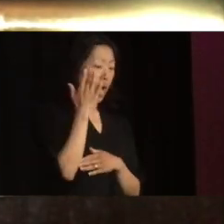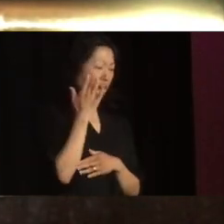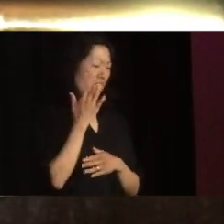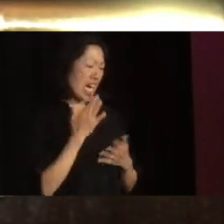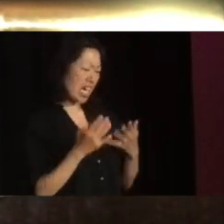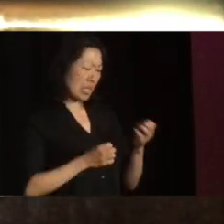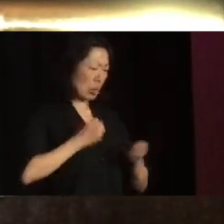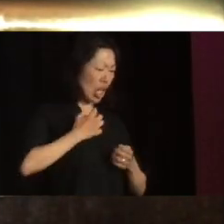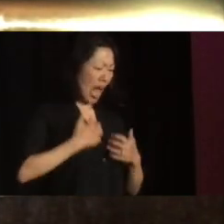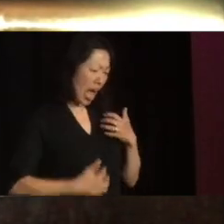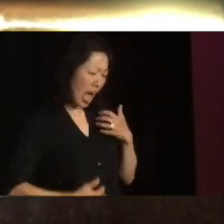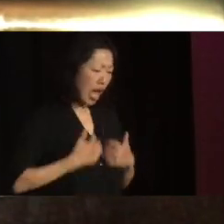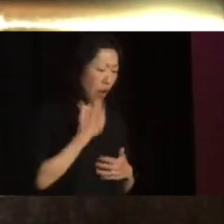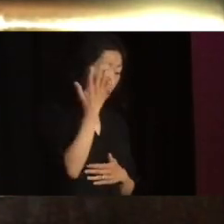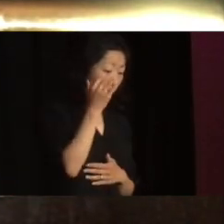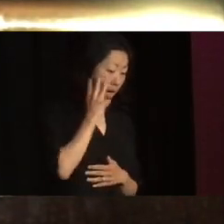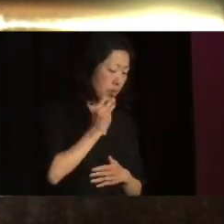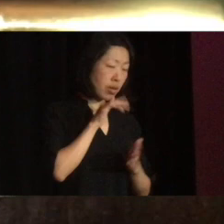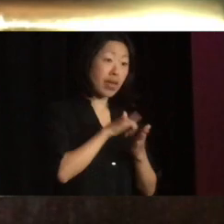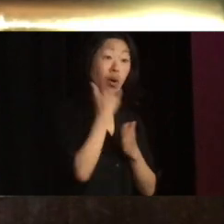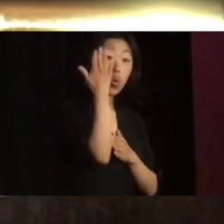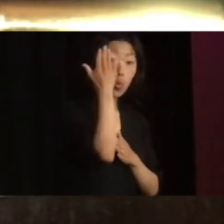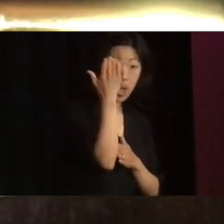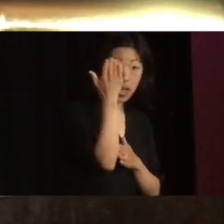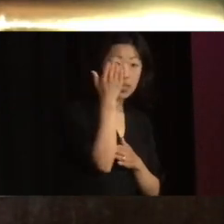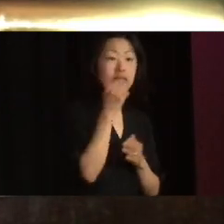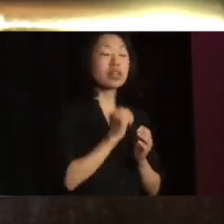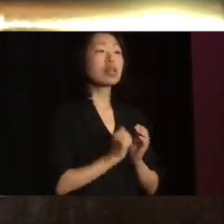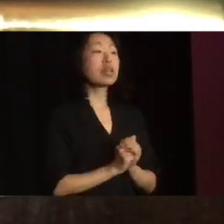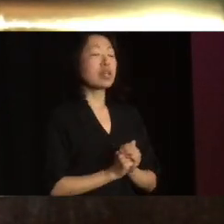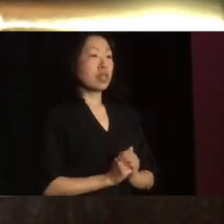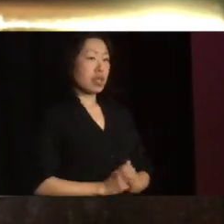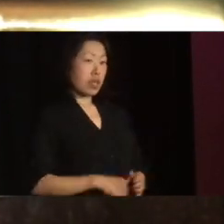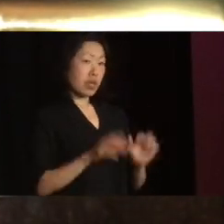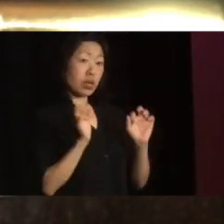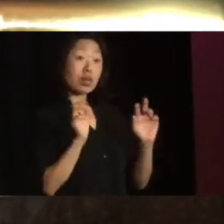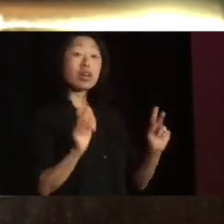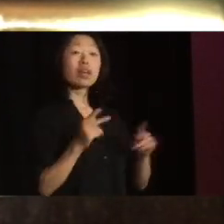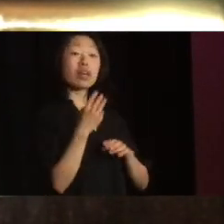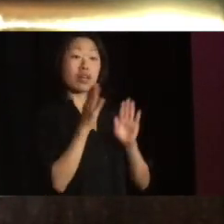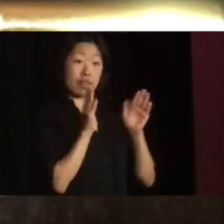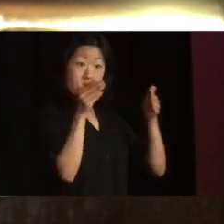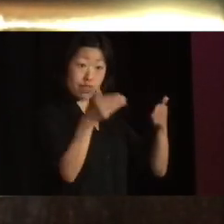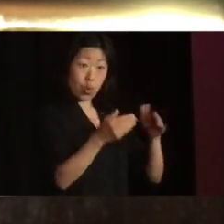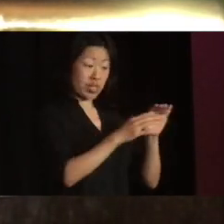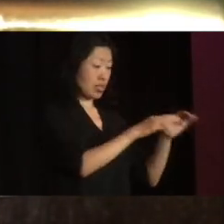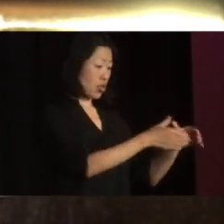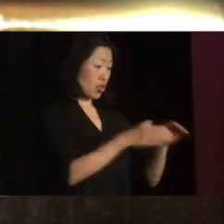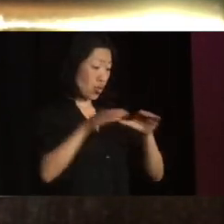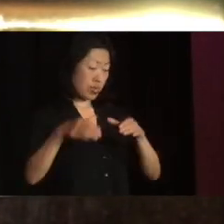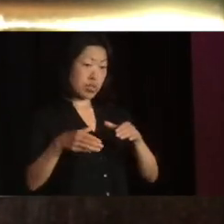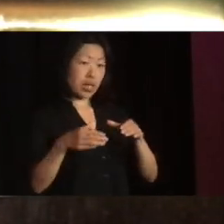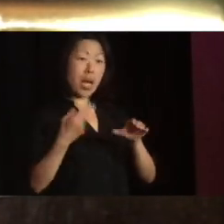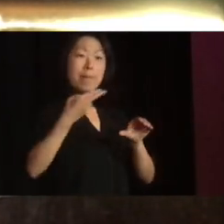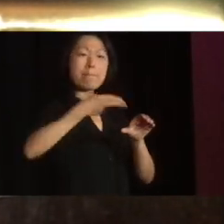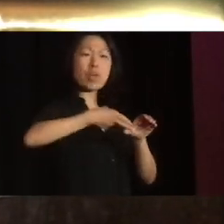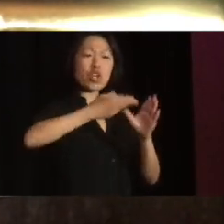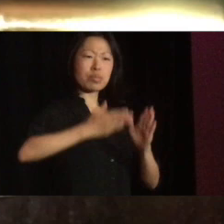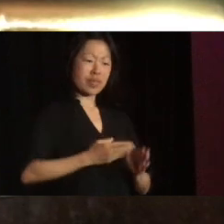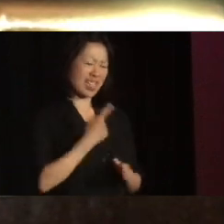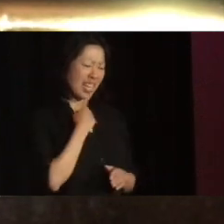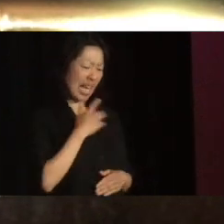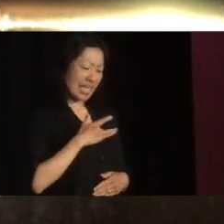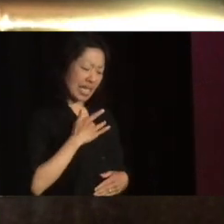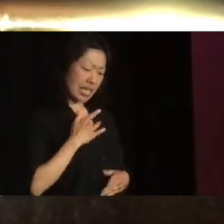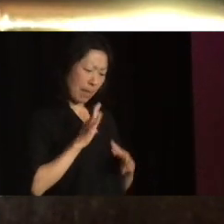emotional anguish. So in the focus groups, participants talked about lacking a sense of belonging